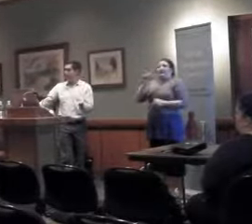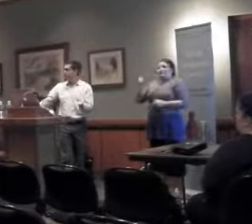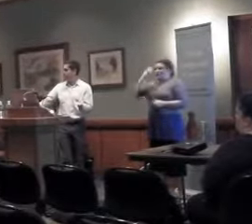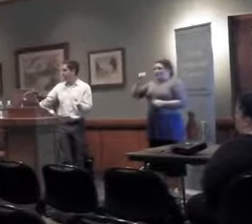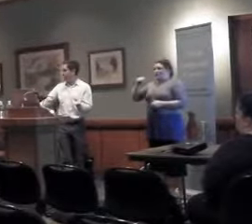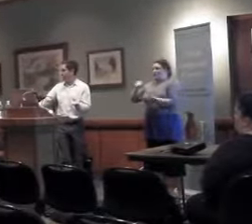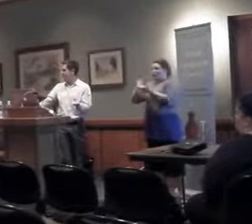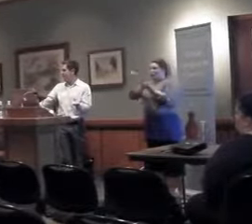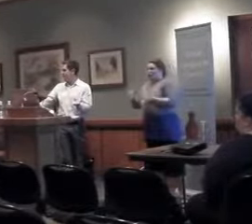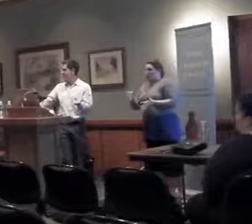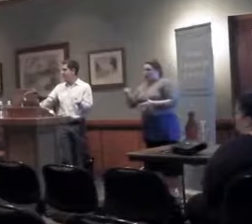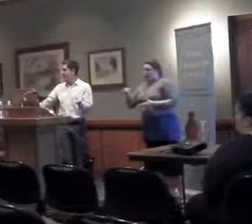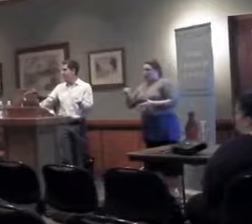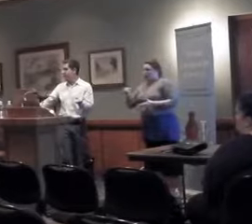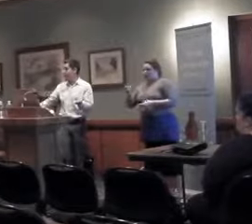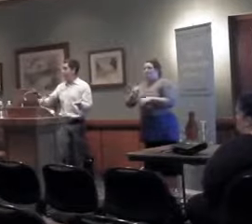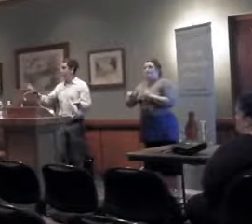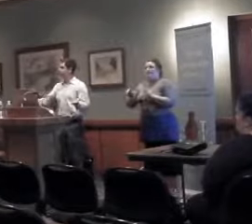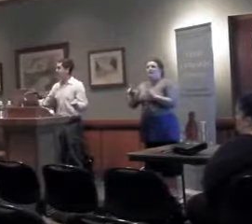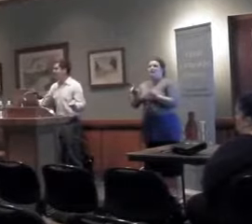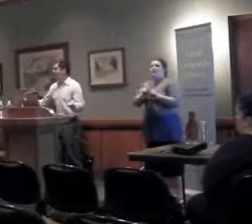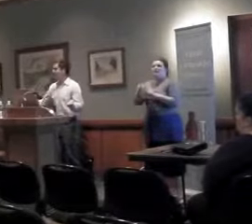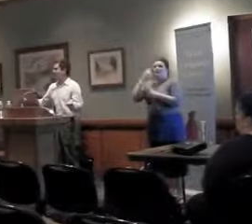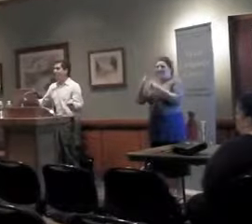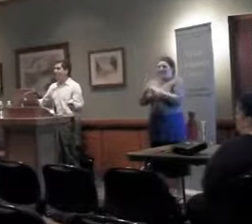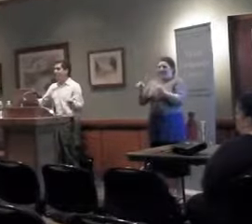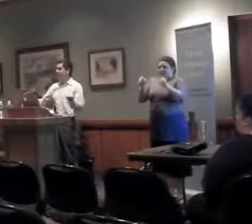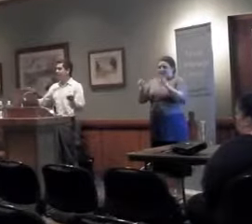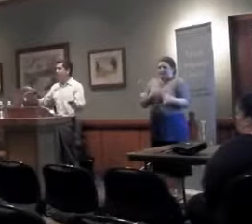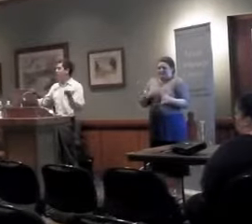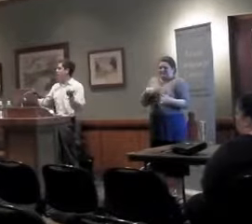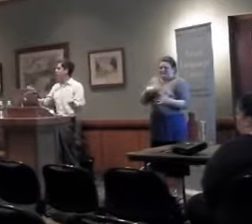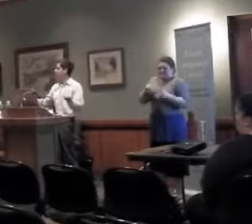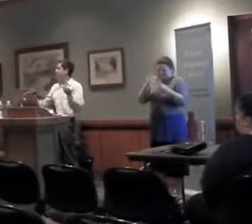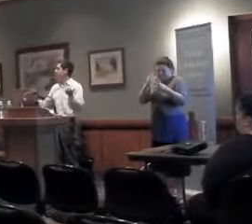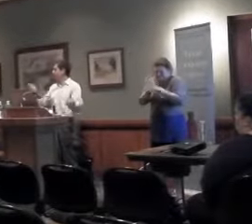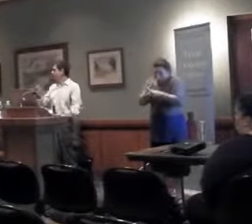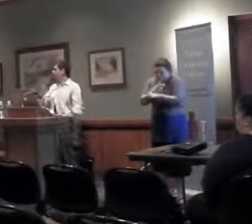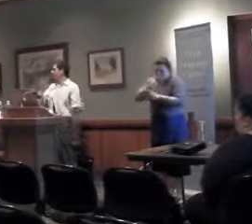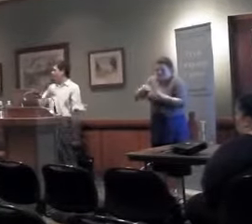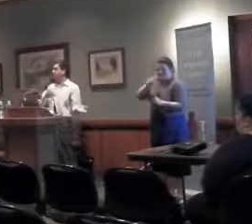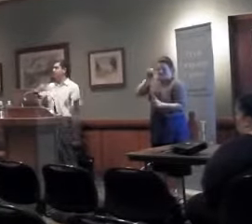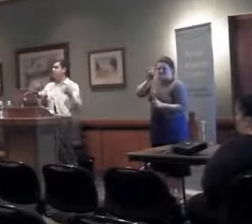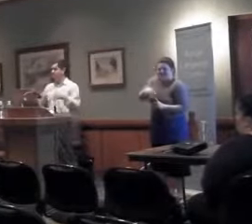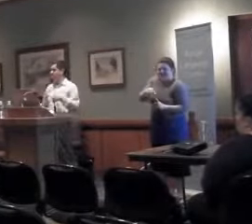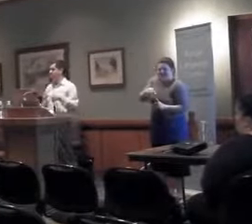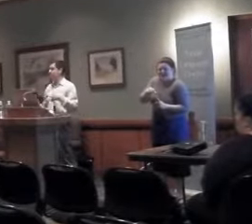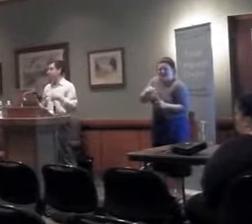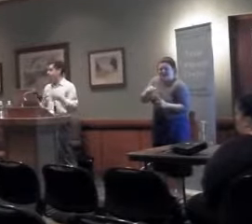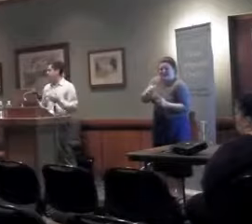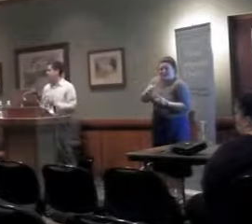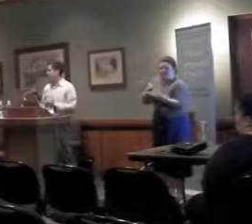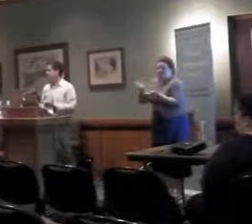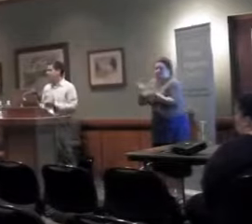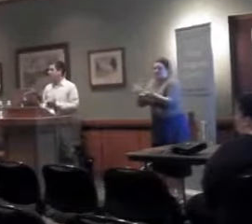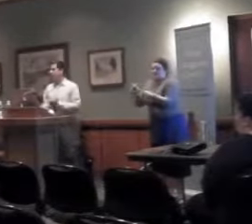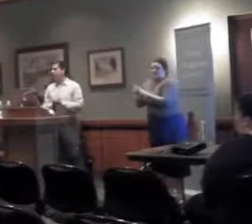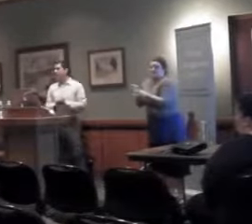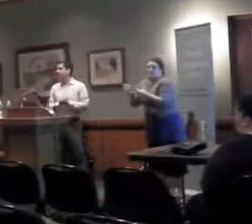the learner of ASL, but it's even for the linguist to try to figure out when is it one versus the other.